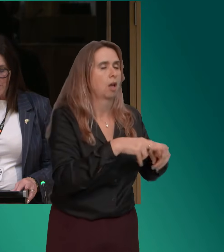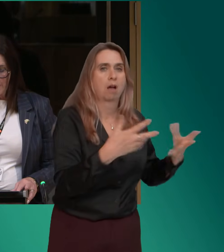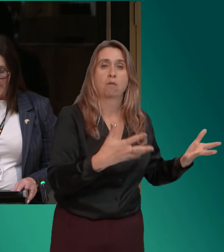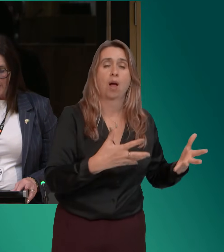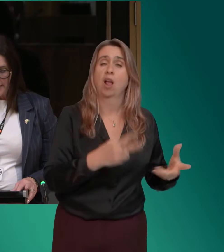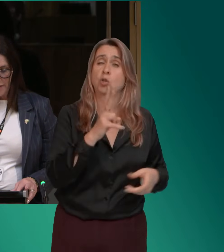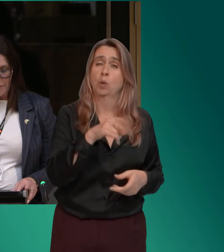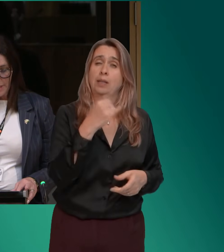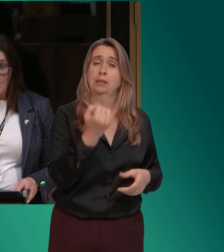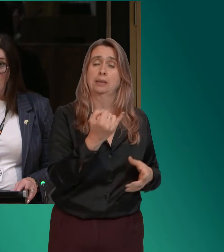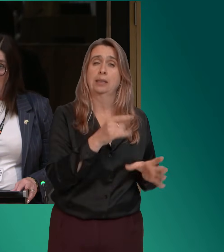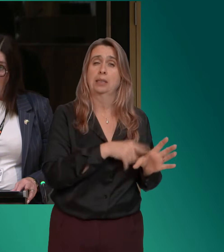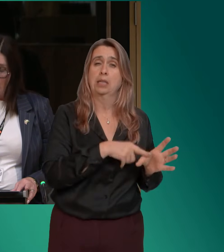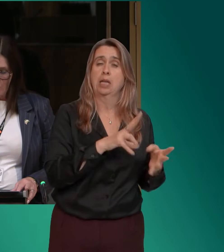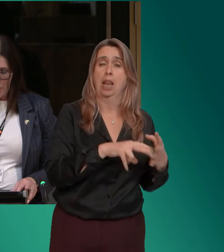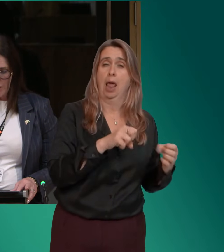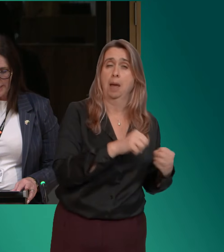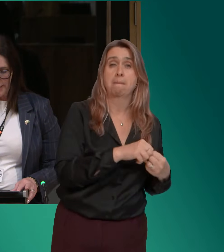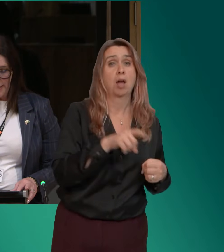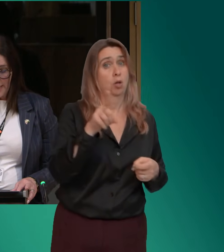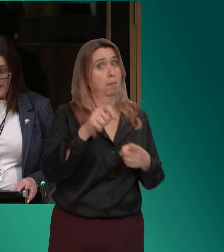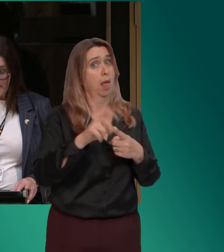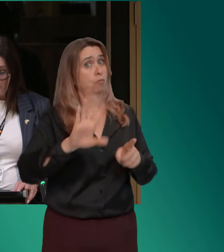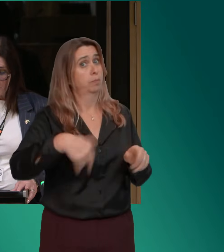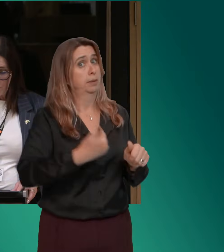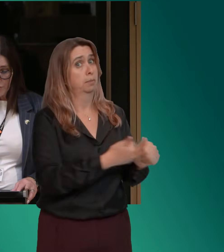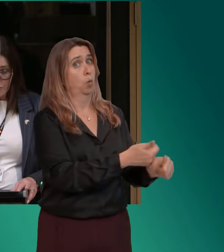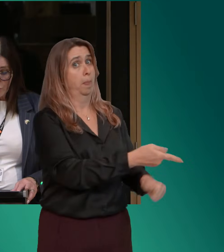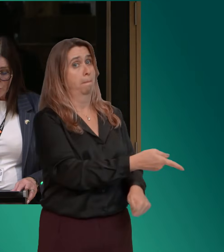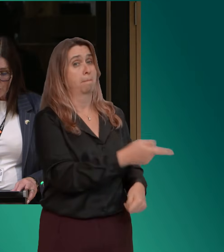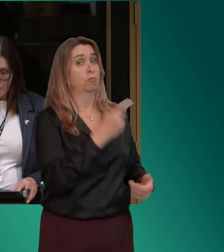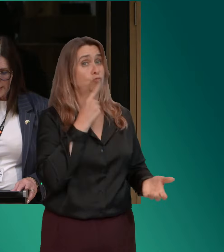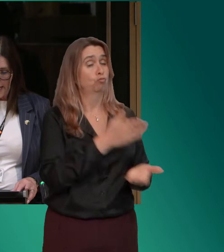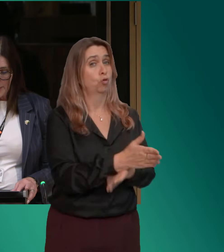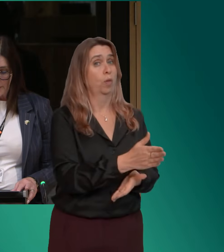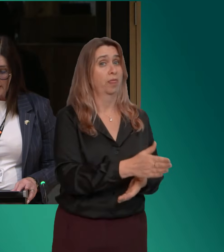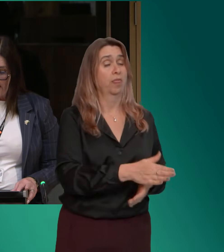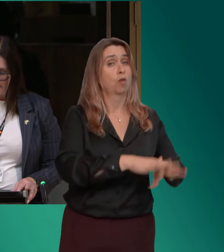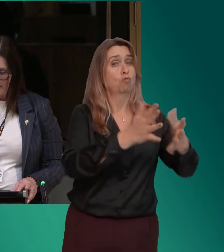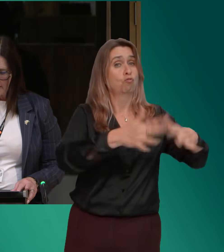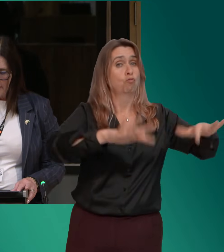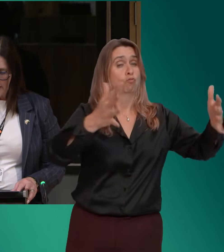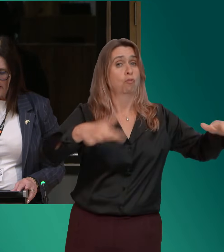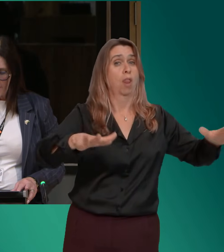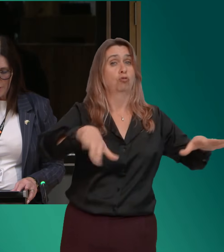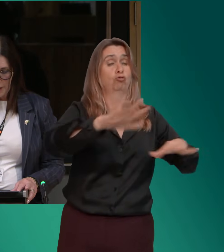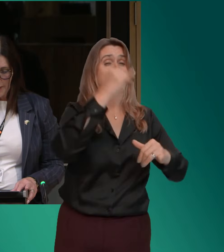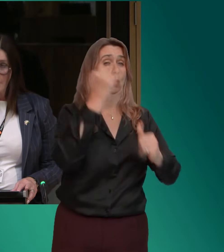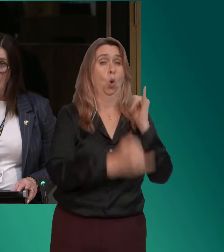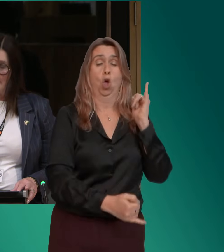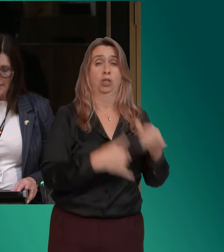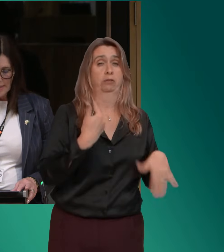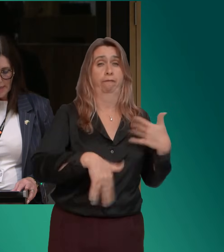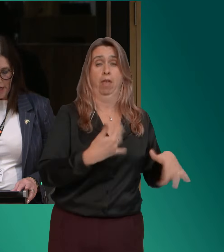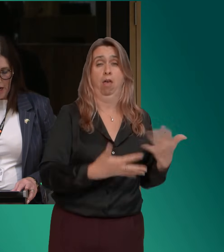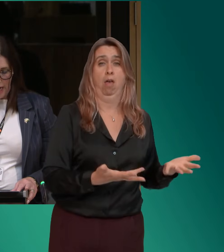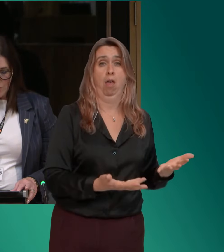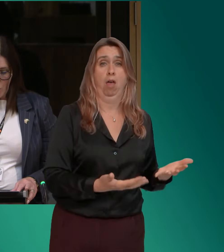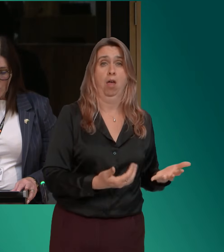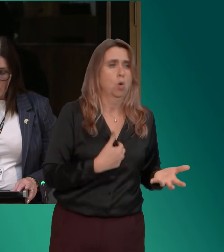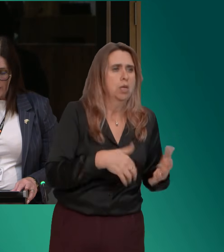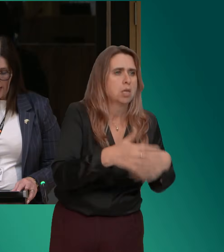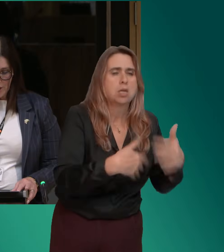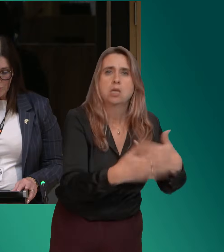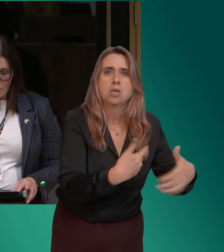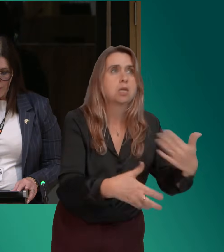26 years of Labour-led government supported by your party, isn't it the truth that rural social care has been neglected and left to pick up the pieces? And